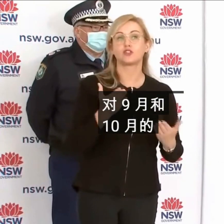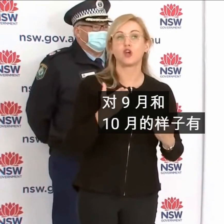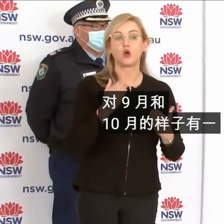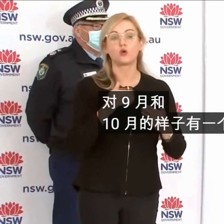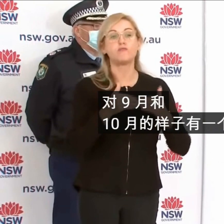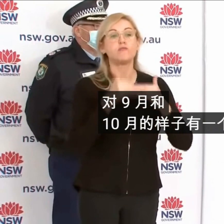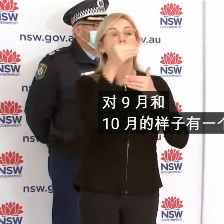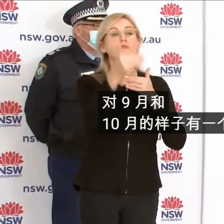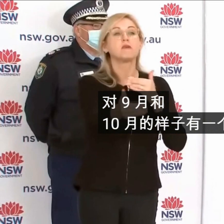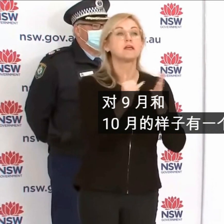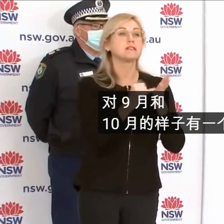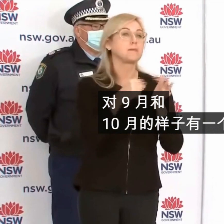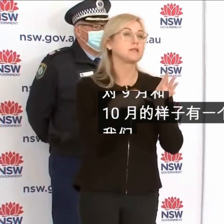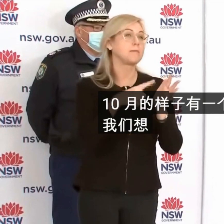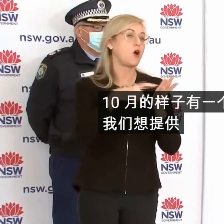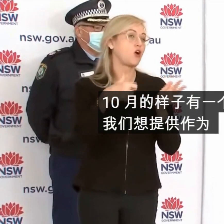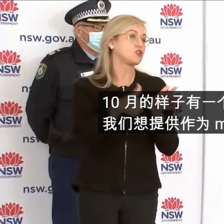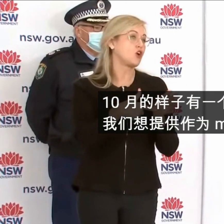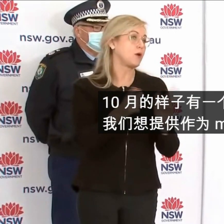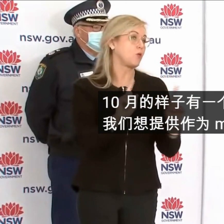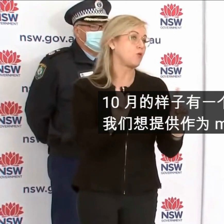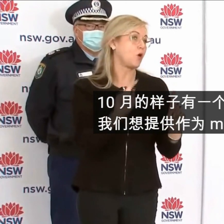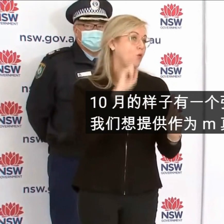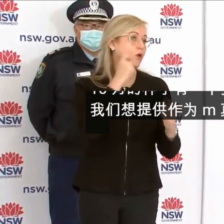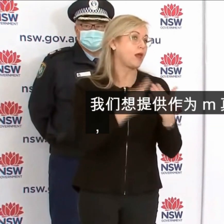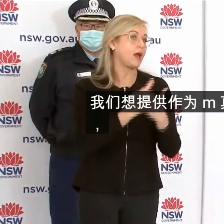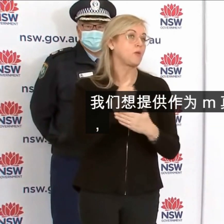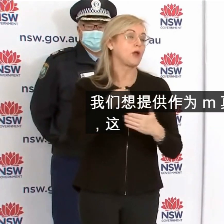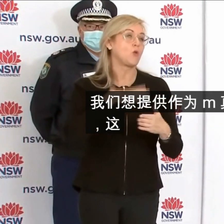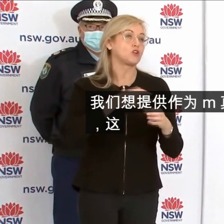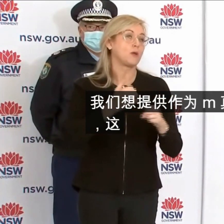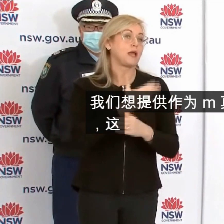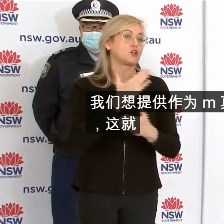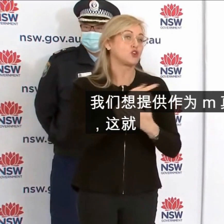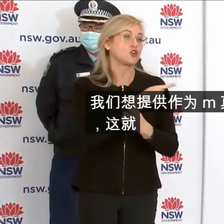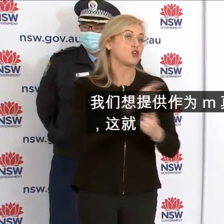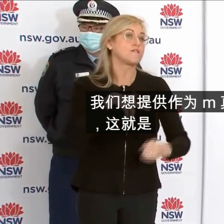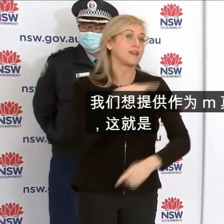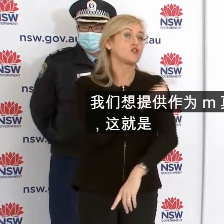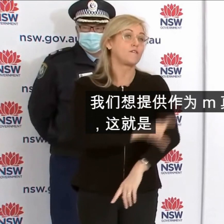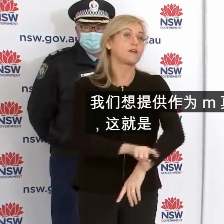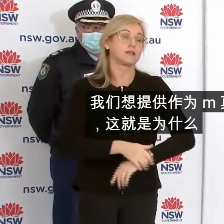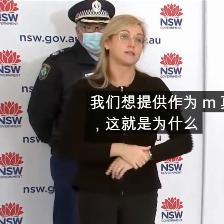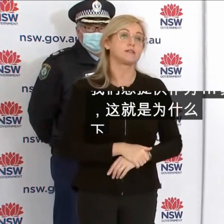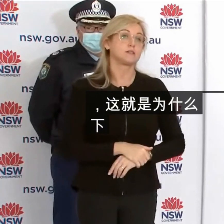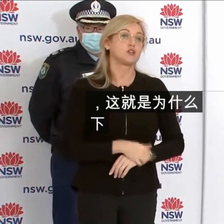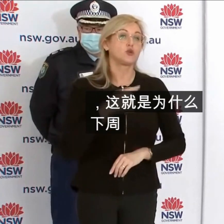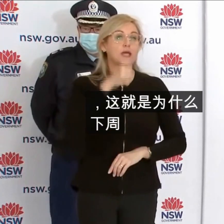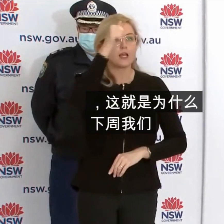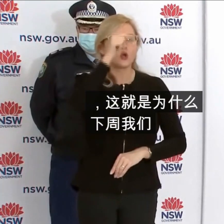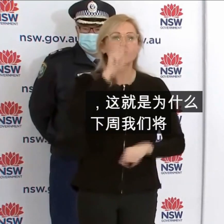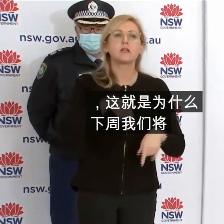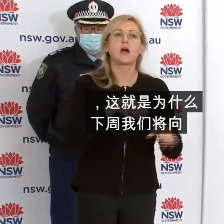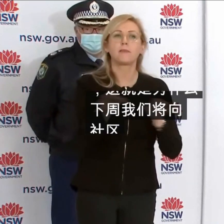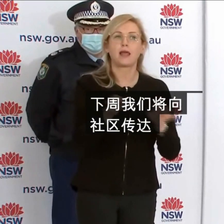September and October looks like, and we want to provide as much certainty as possible, and that's why next